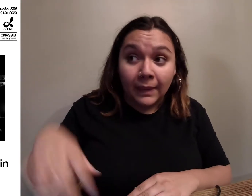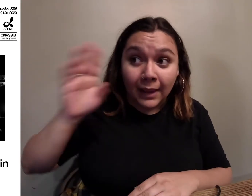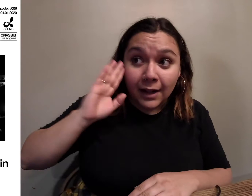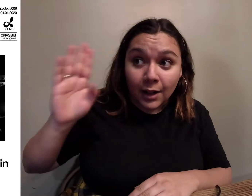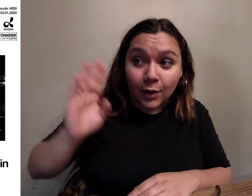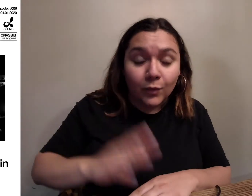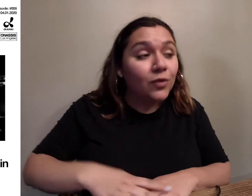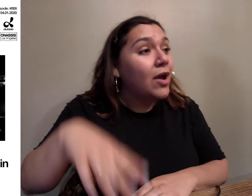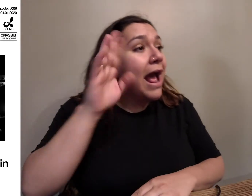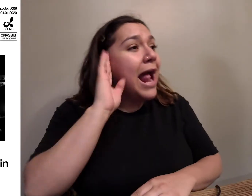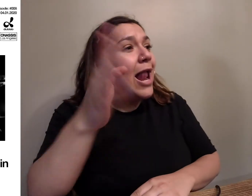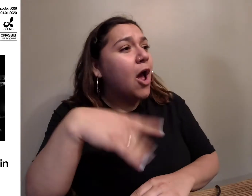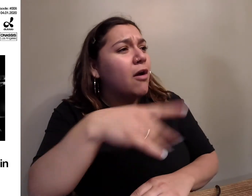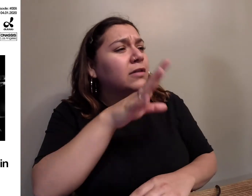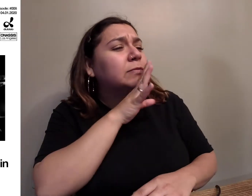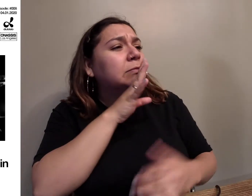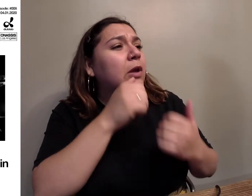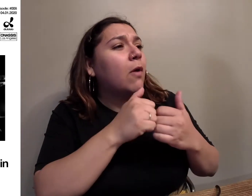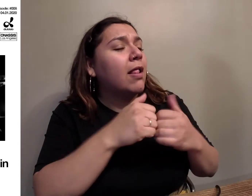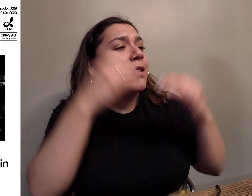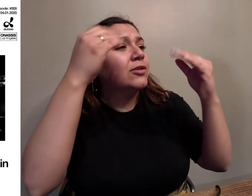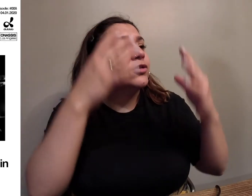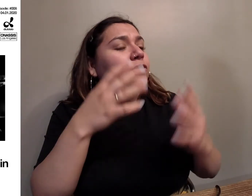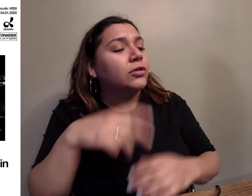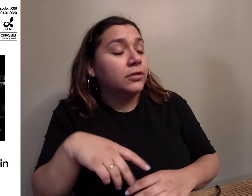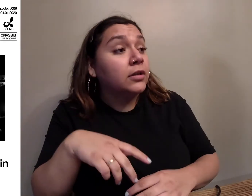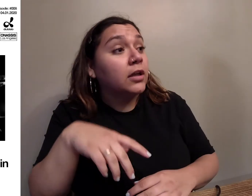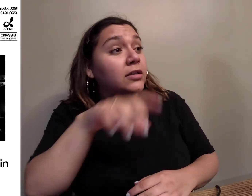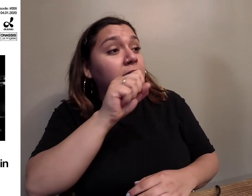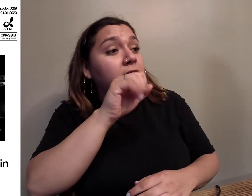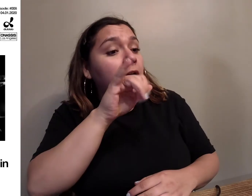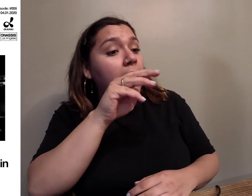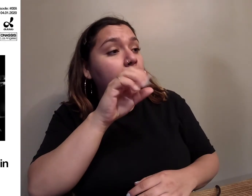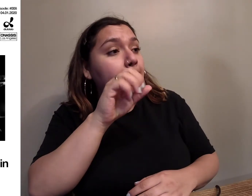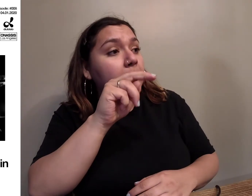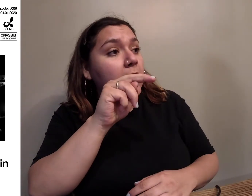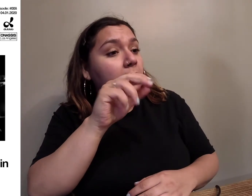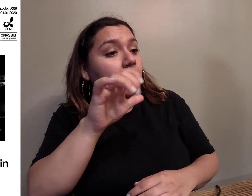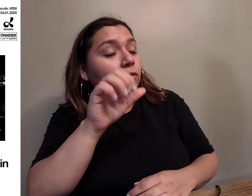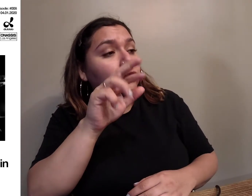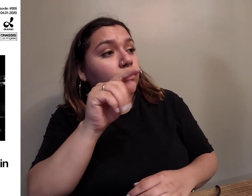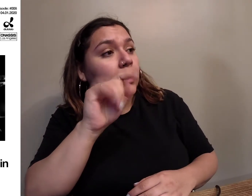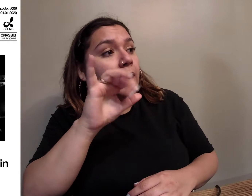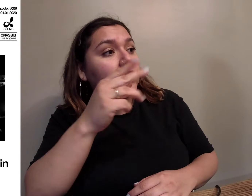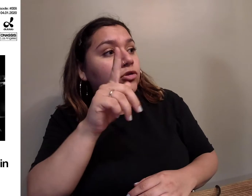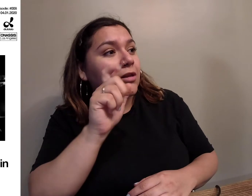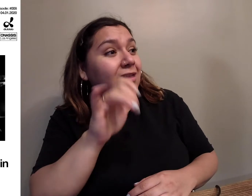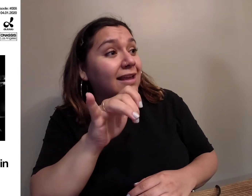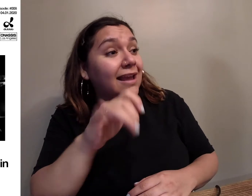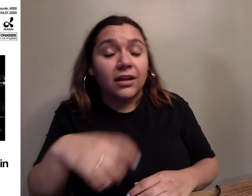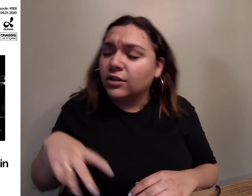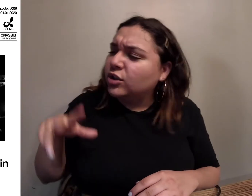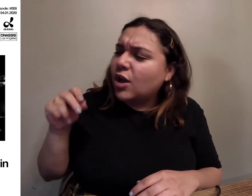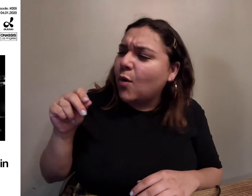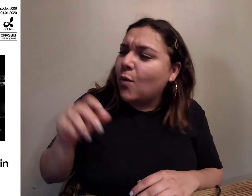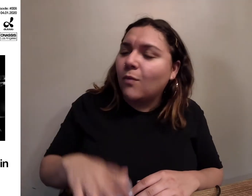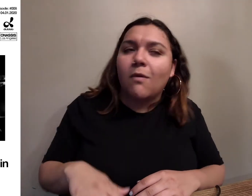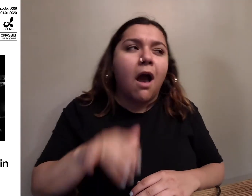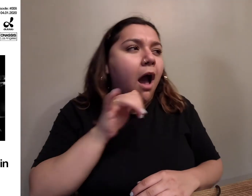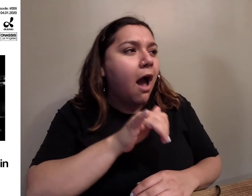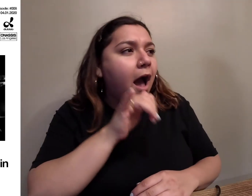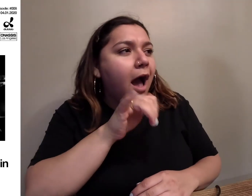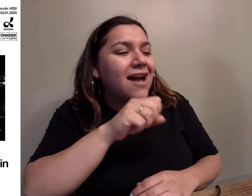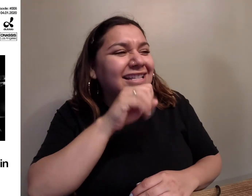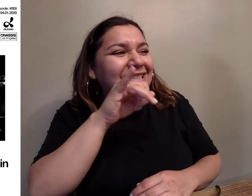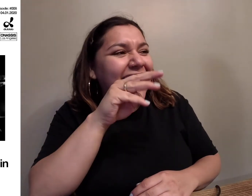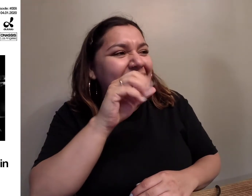Hello. Hello, could I please speak with Professor Simon Critchley? No. Oh dear, Simon,